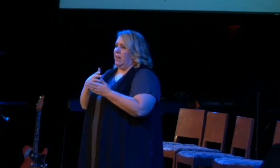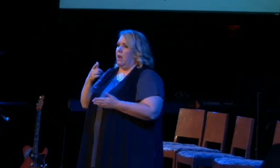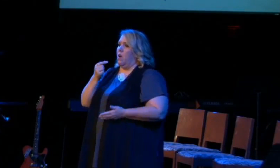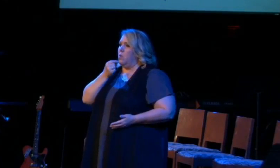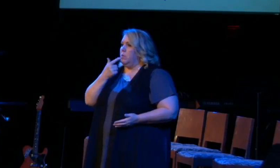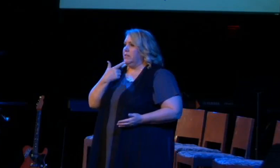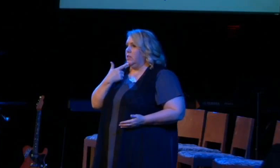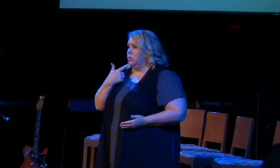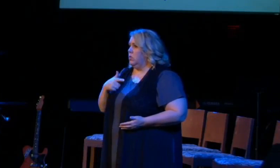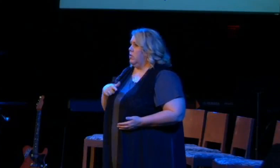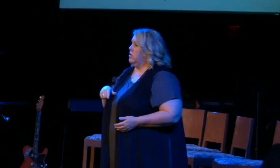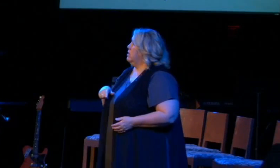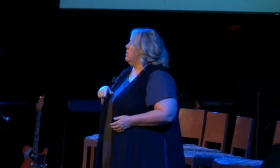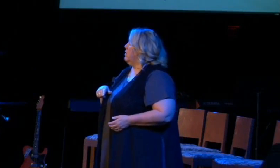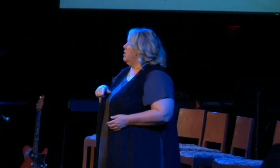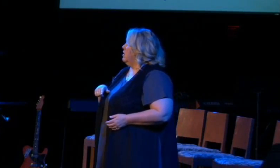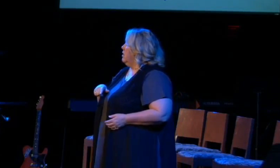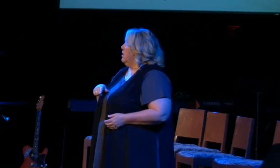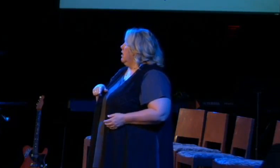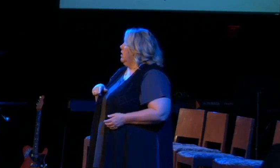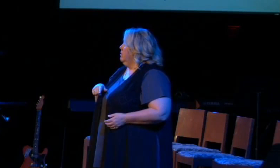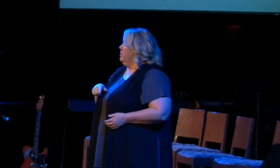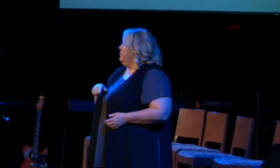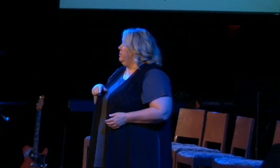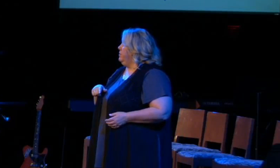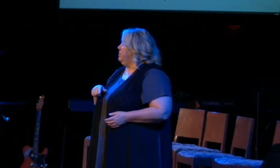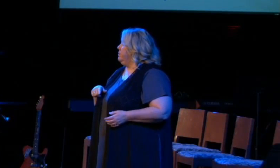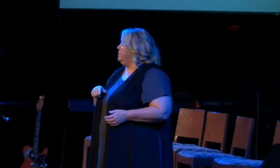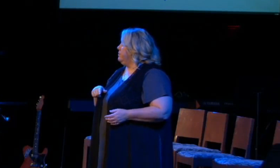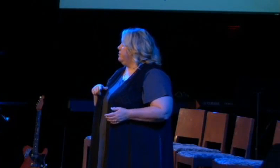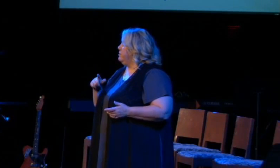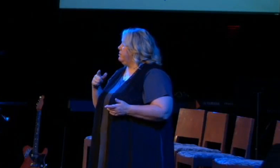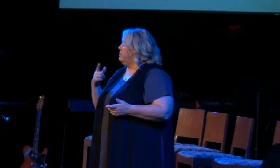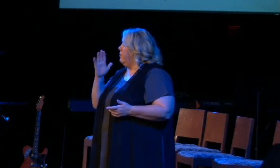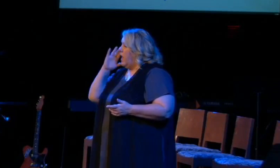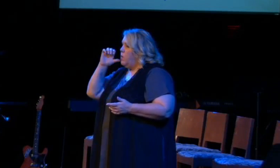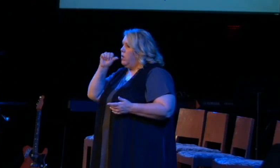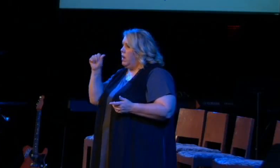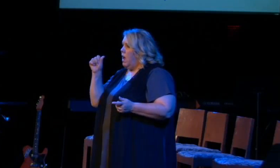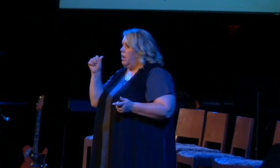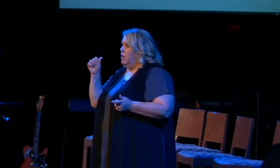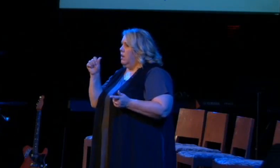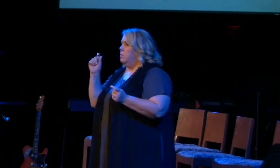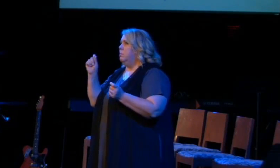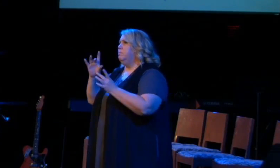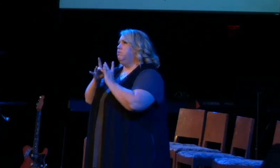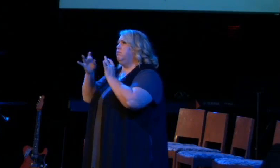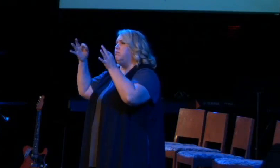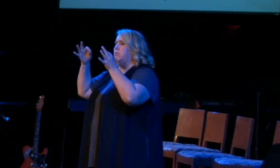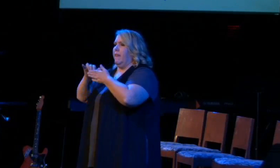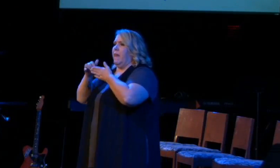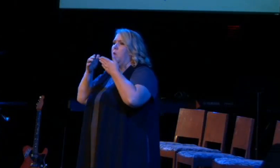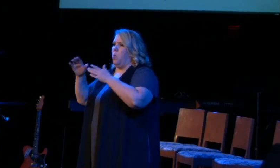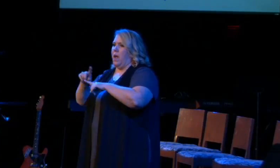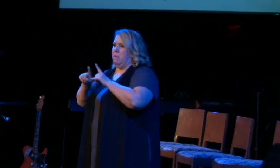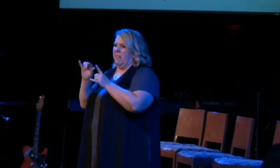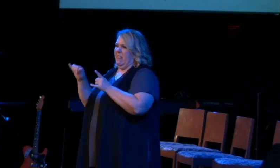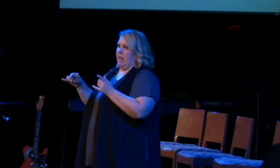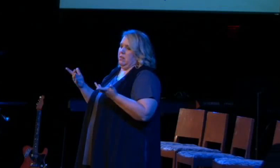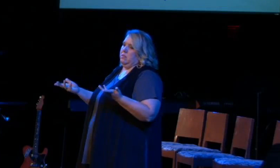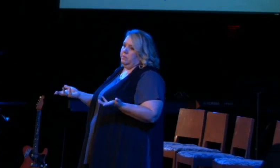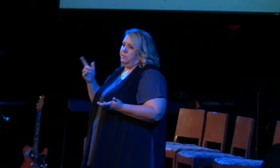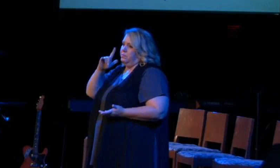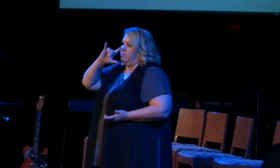to the LGBT community, and they will not articulate it that way, but it's in that bucket.